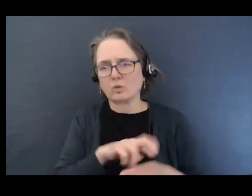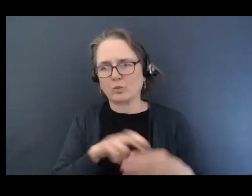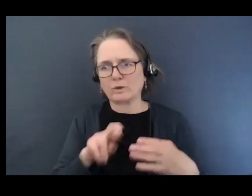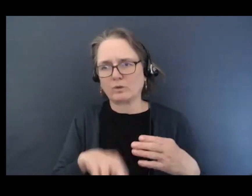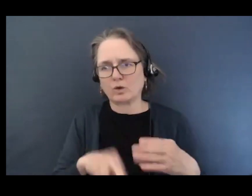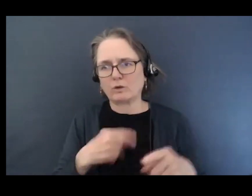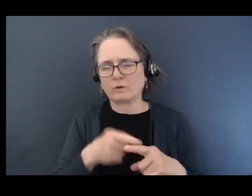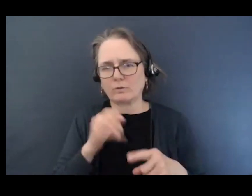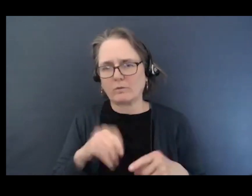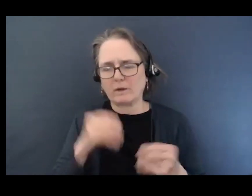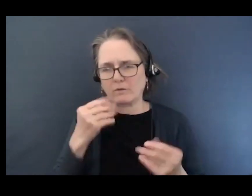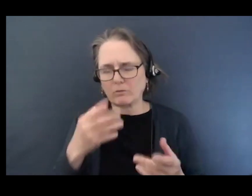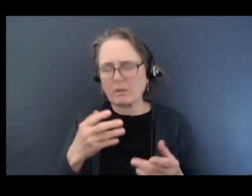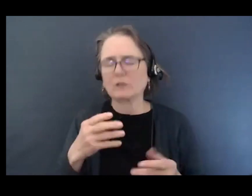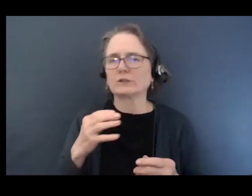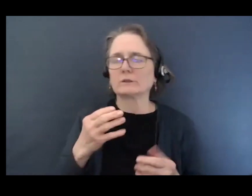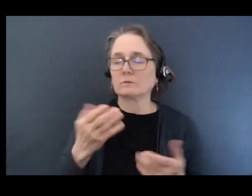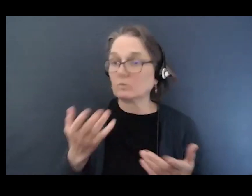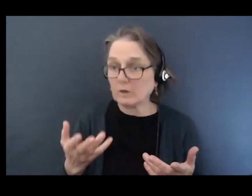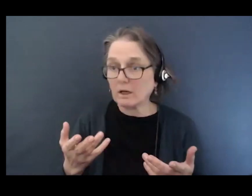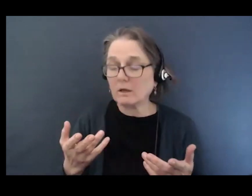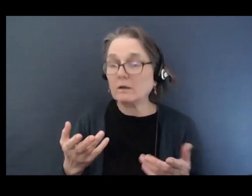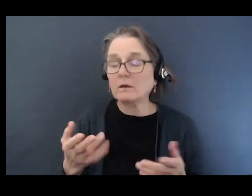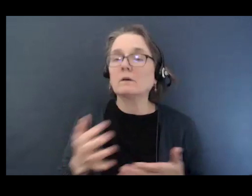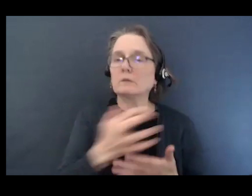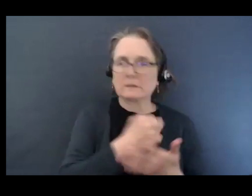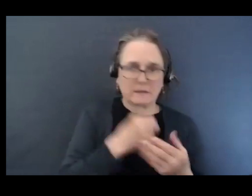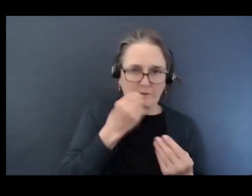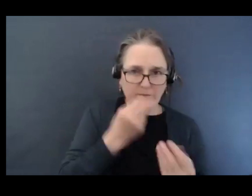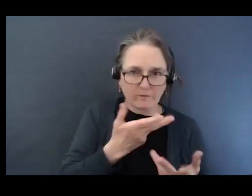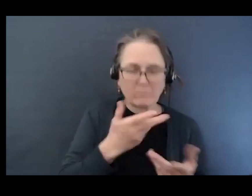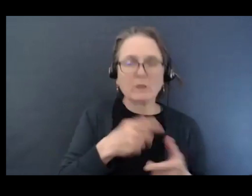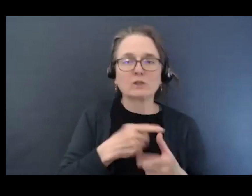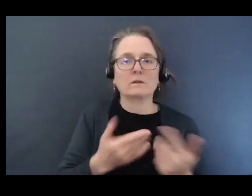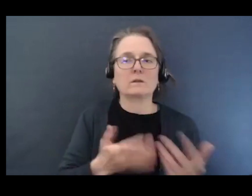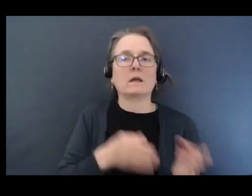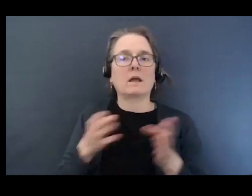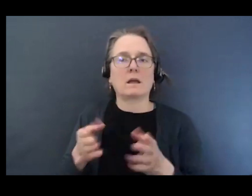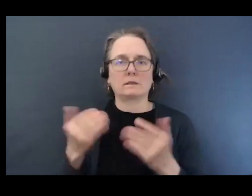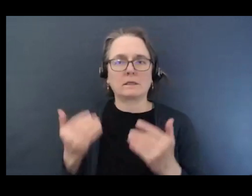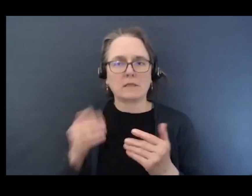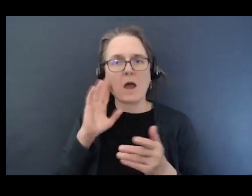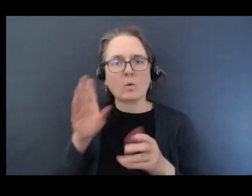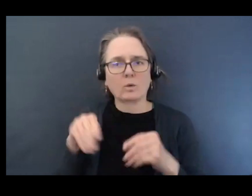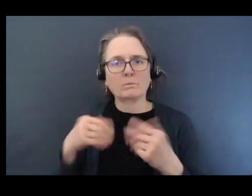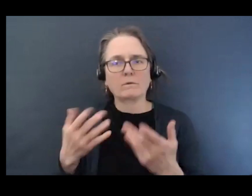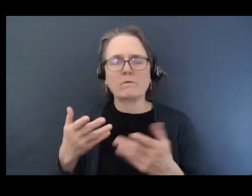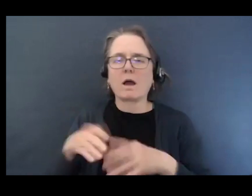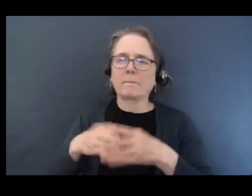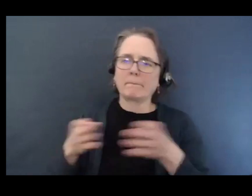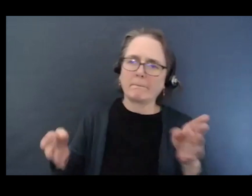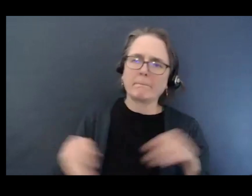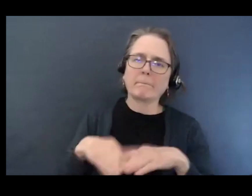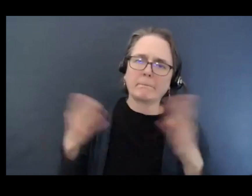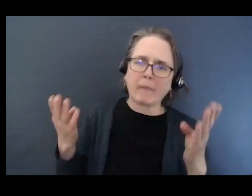like, we'll have these public meetings, and because of